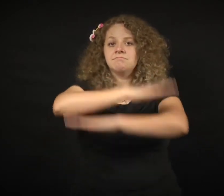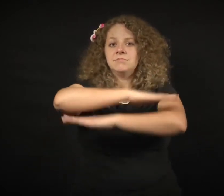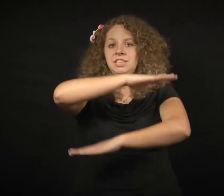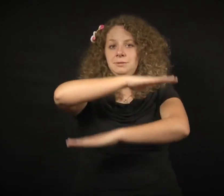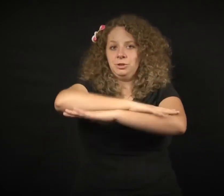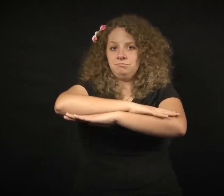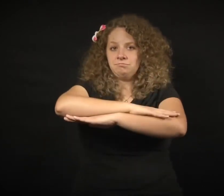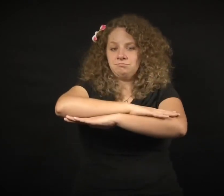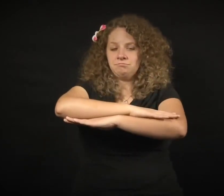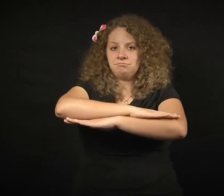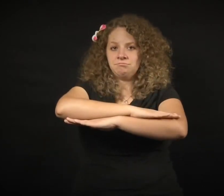Table.